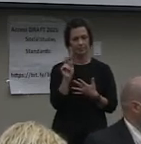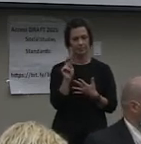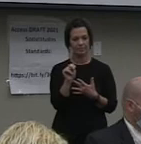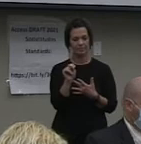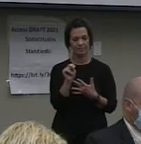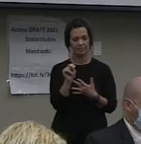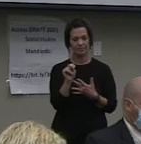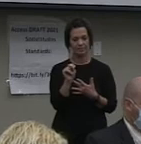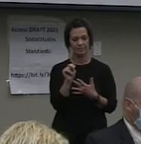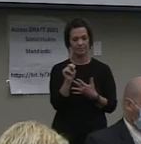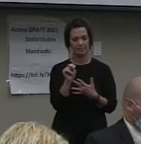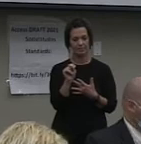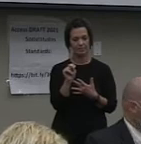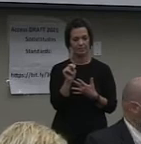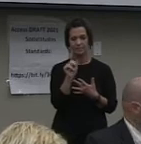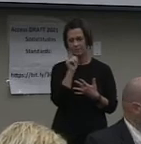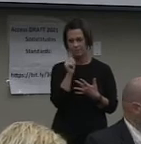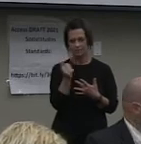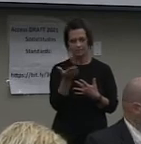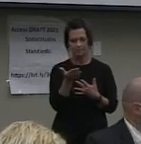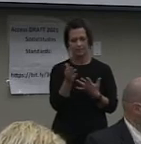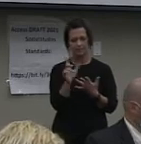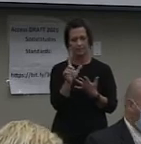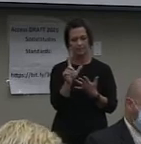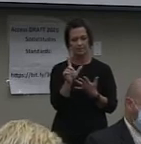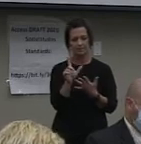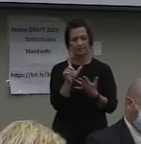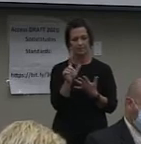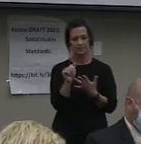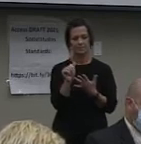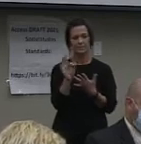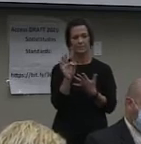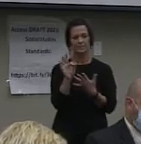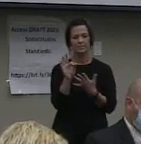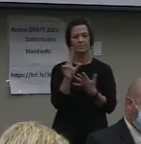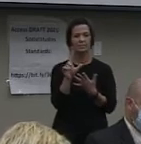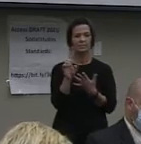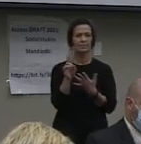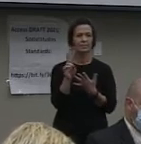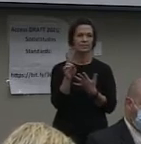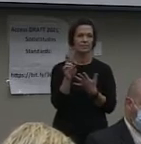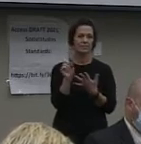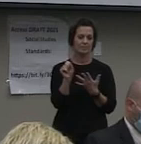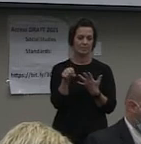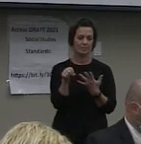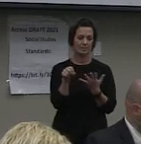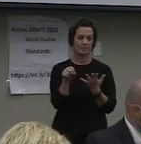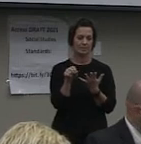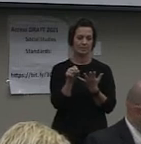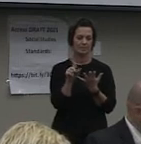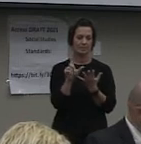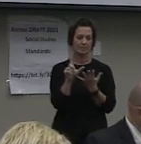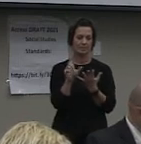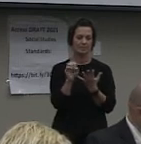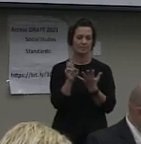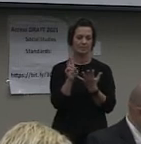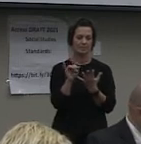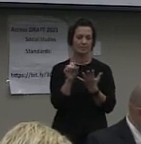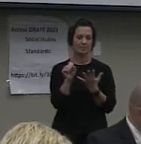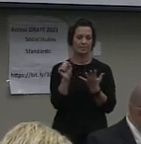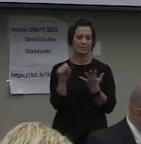Susan Kahn not in attendance. Samantha LaFleur. Yes. Samantha LaFleur votes yes. Julianne Lewis?